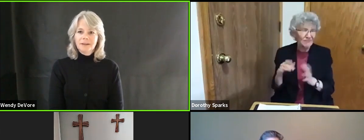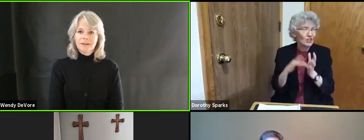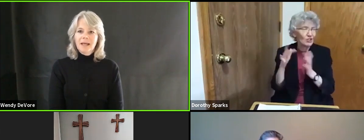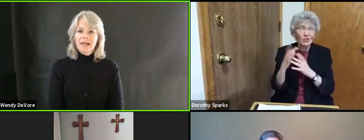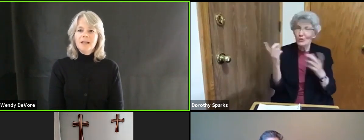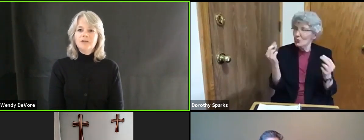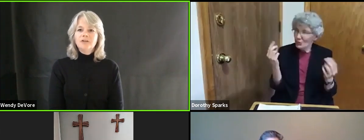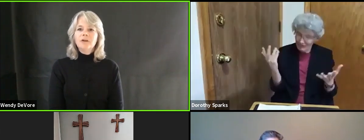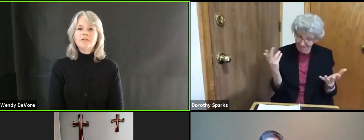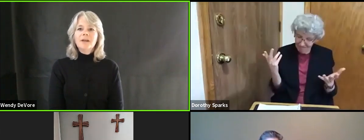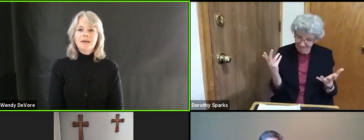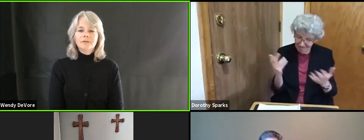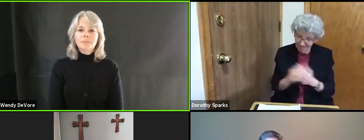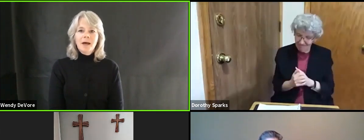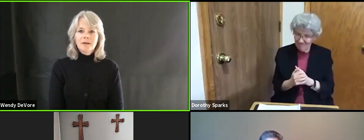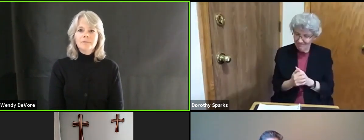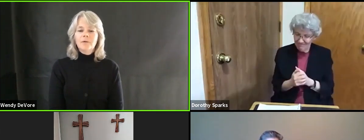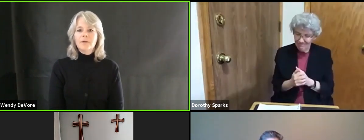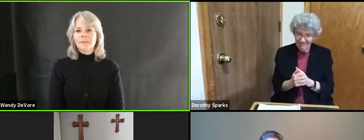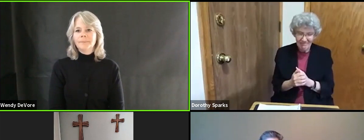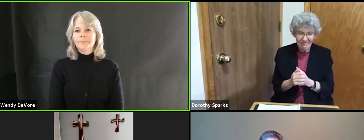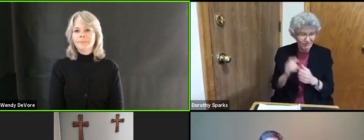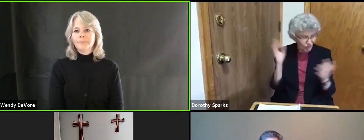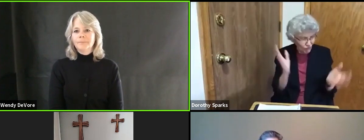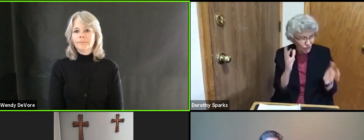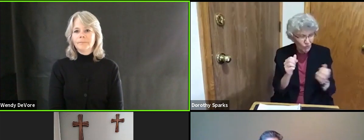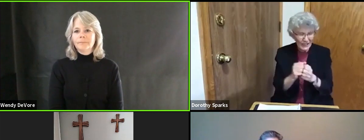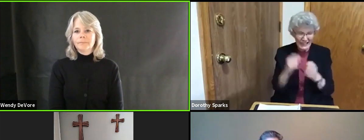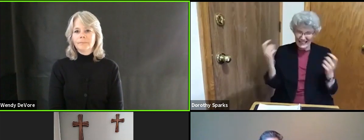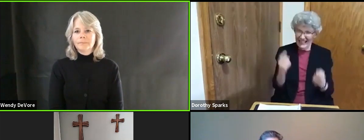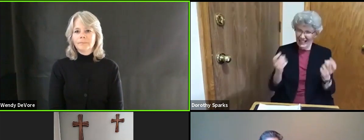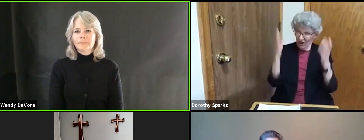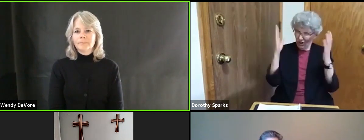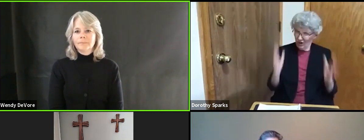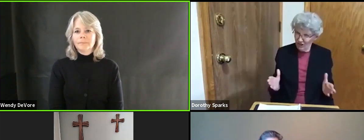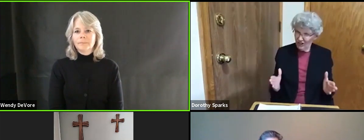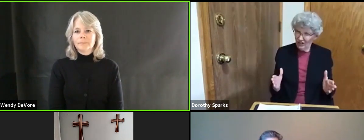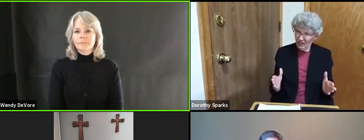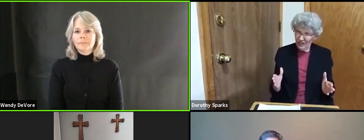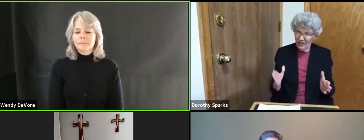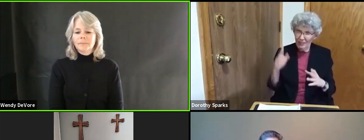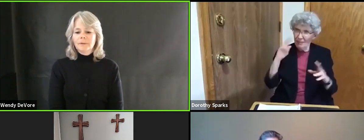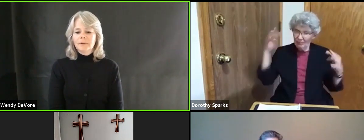3 years, and he served as a model for them.